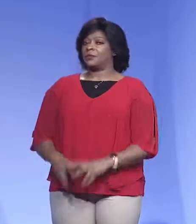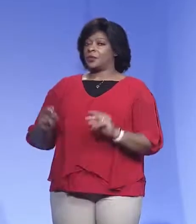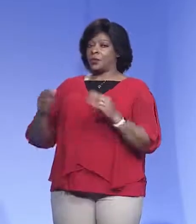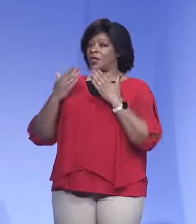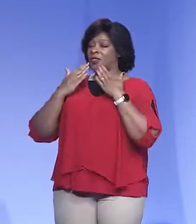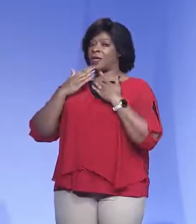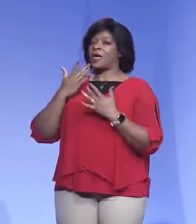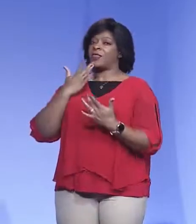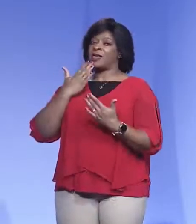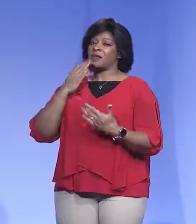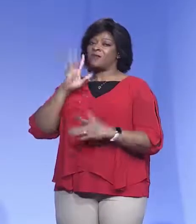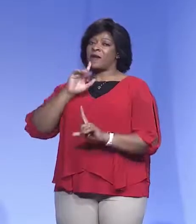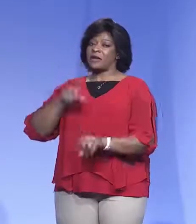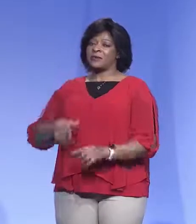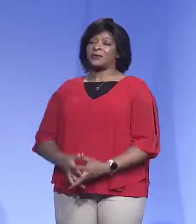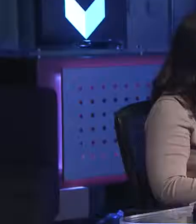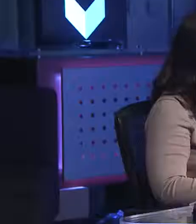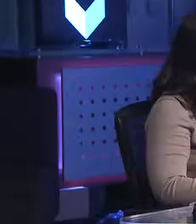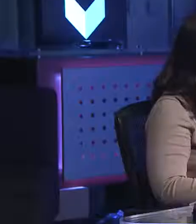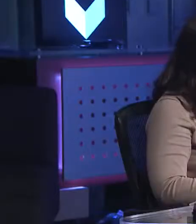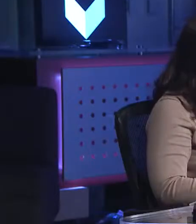thank you. I appreciate the answer.